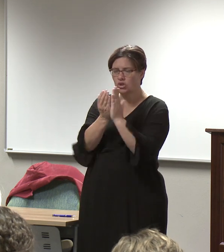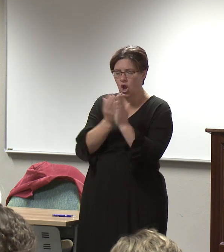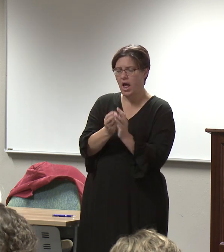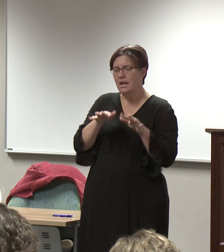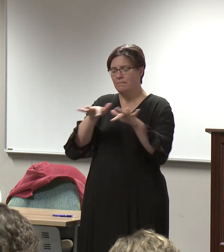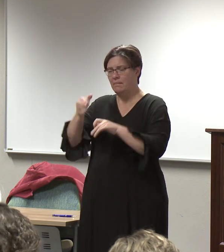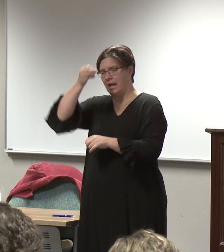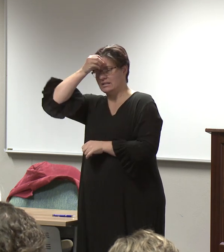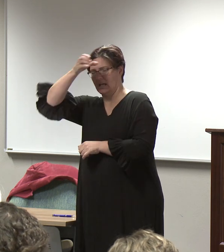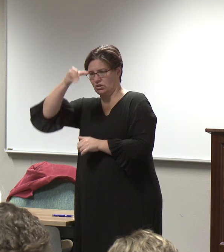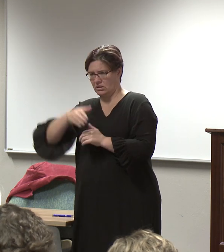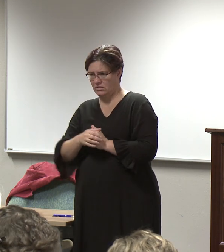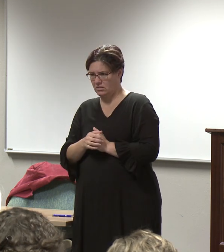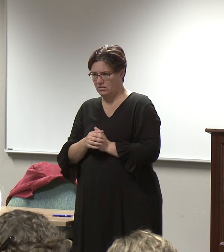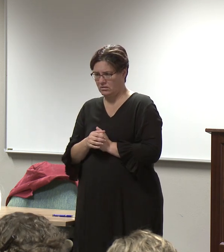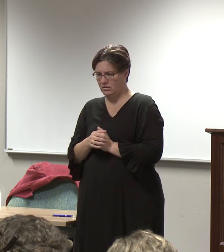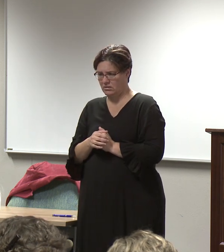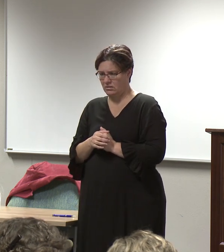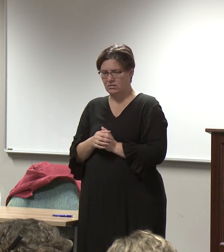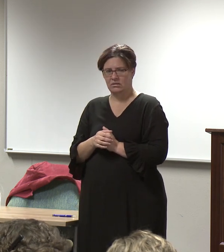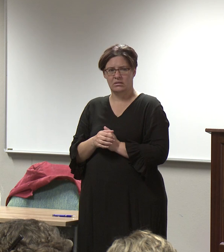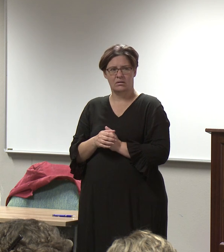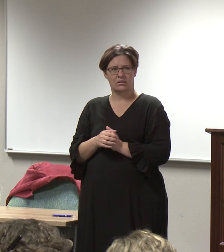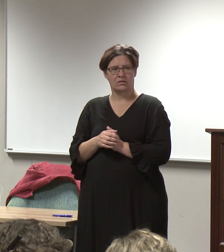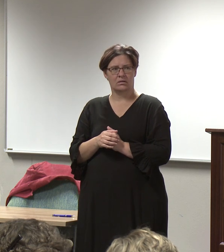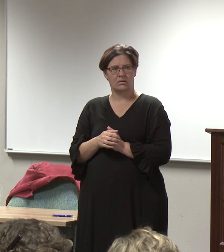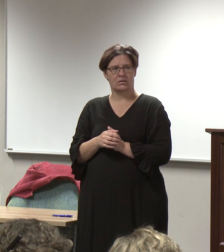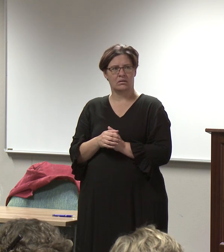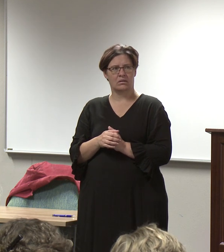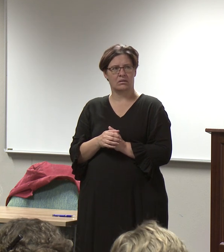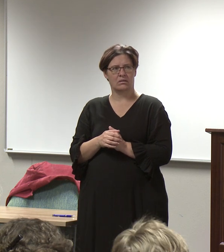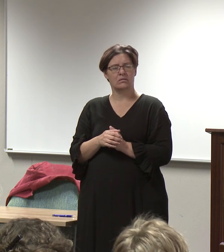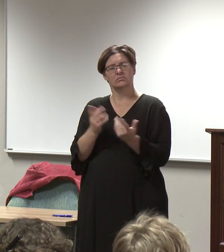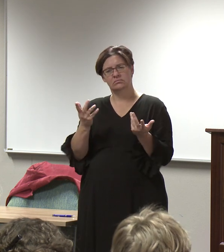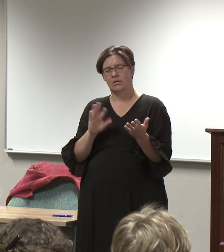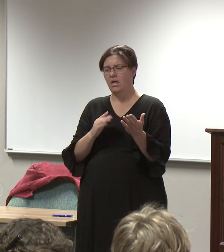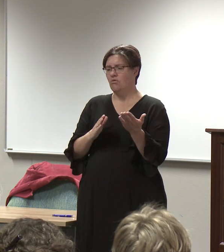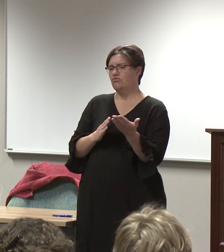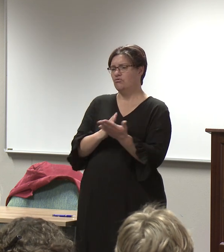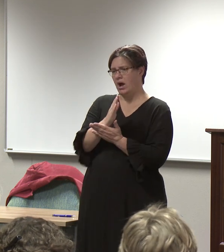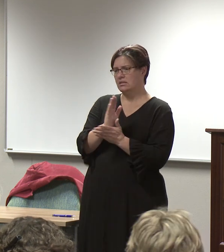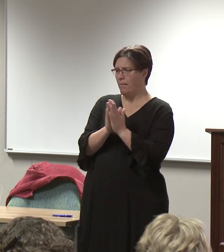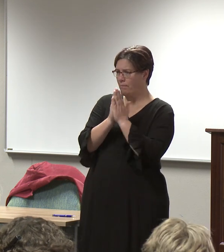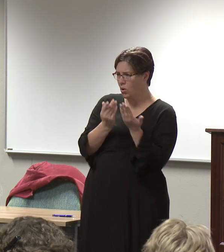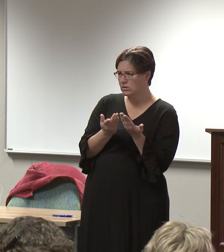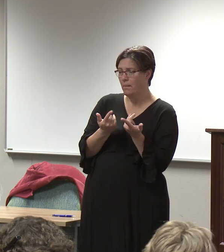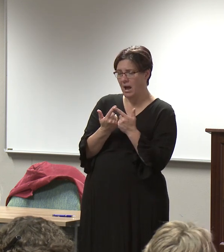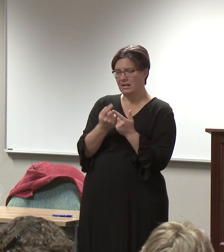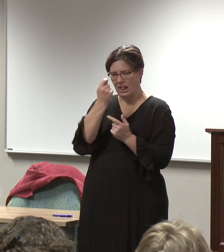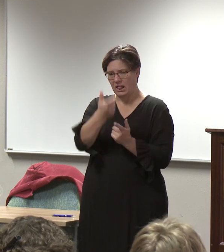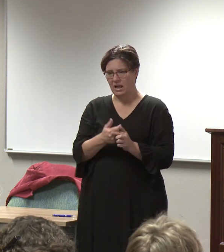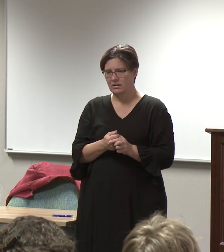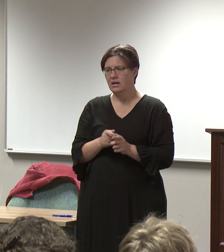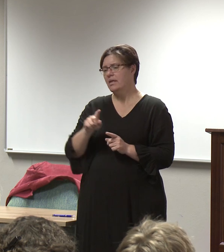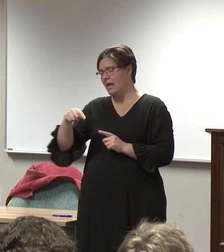intellectuals. One is in his office and writes his books or her books, the